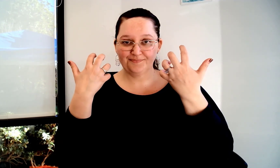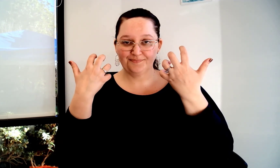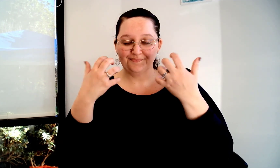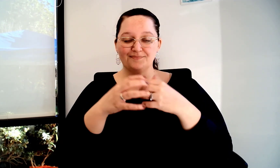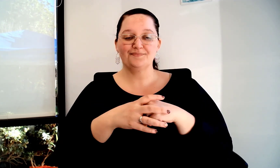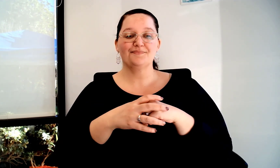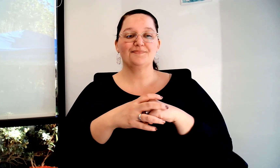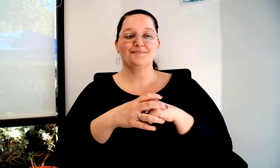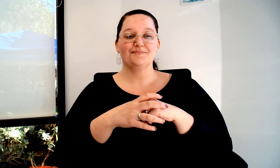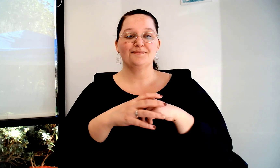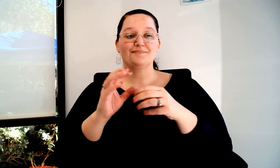is two-handed.